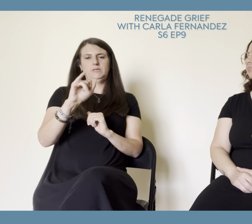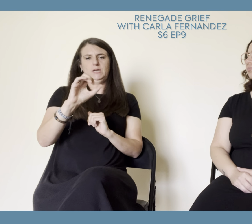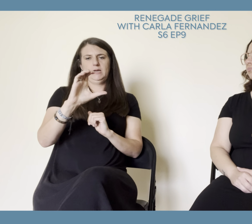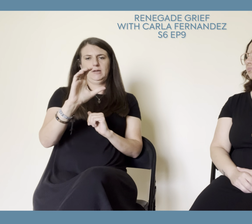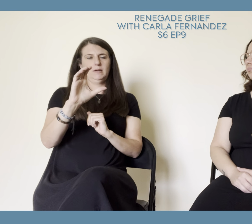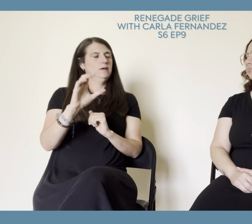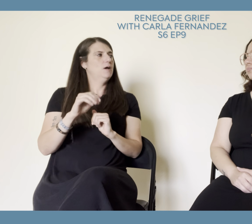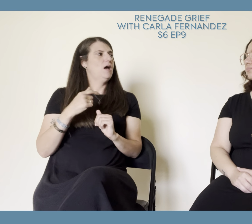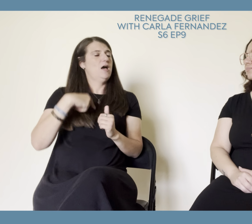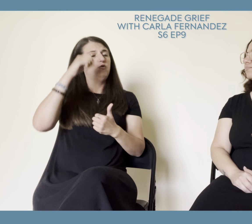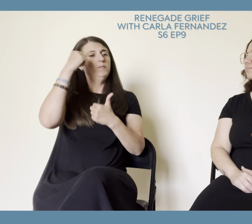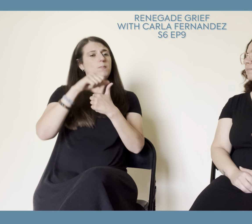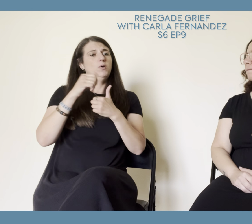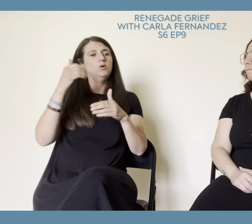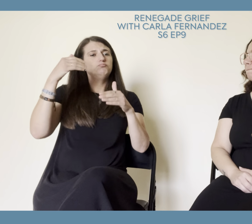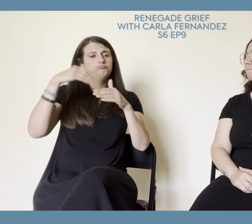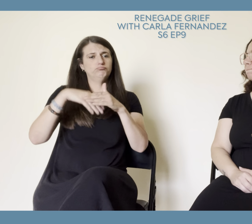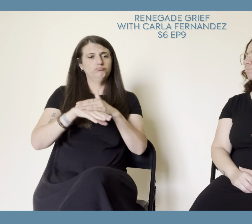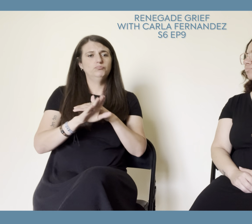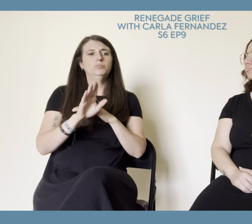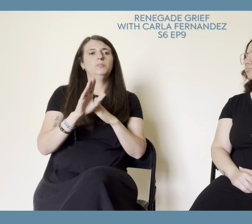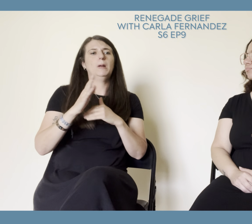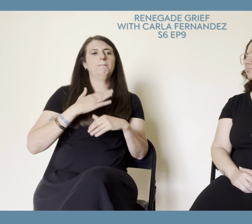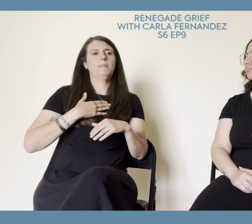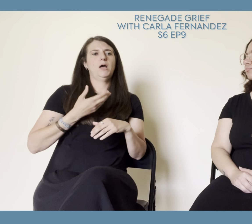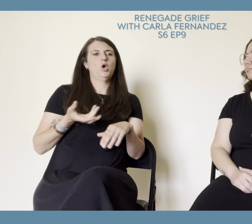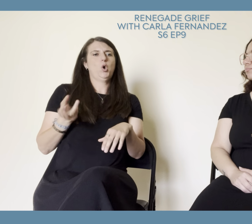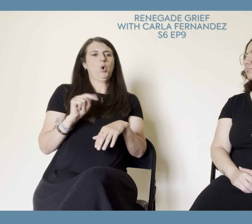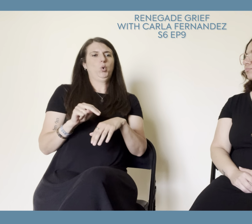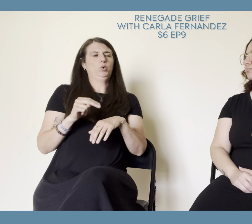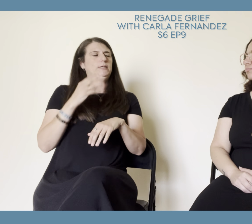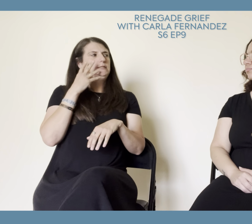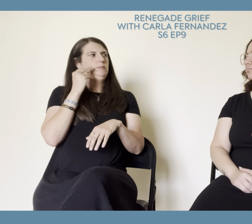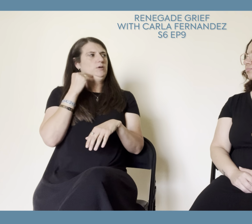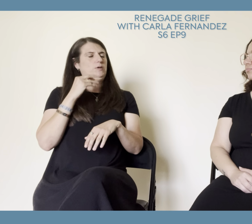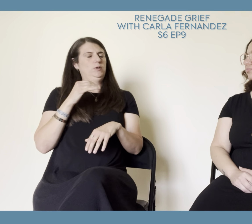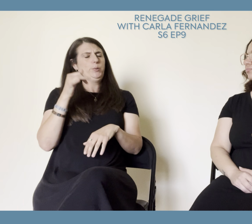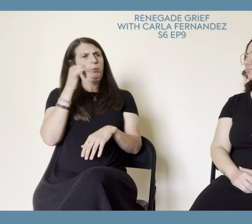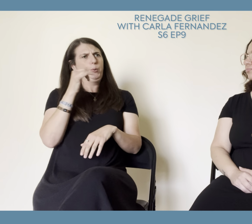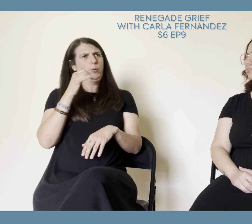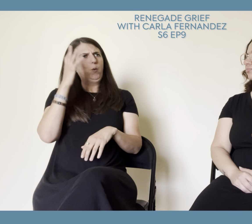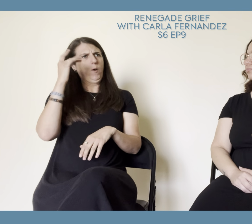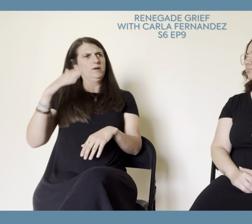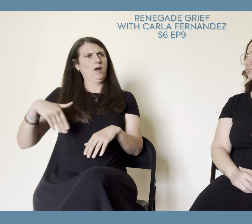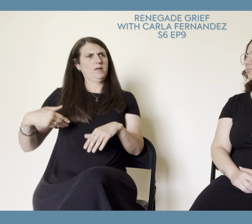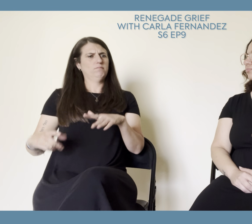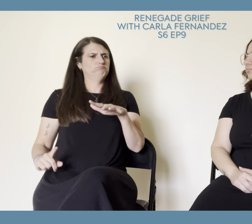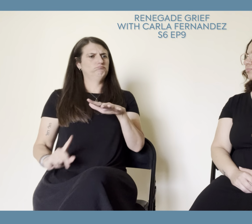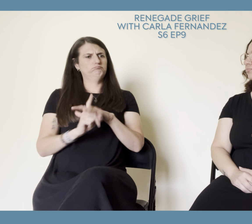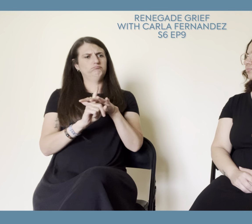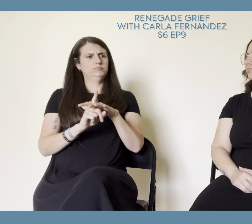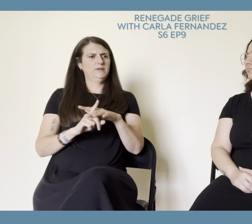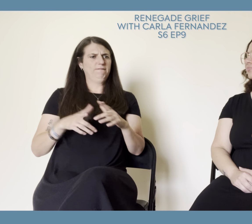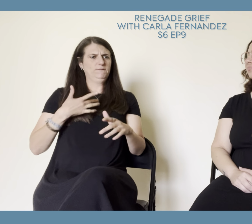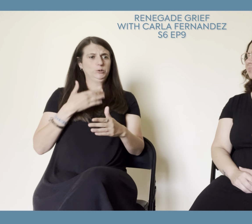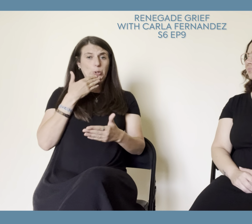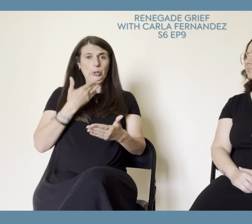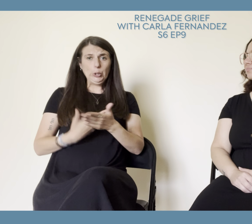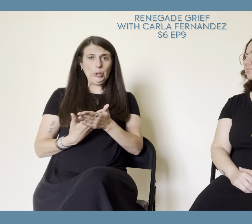early on in my own grief experience and felt like, whoa, how come this hasn't come up yet? This feels really good. We hold so much